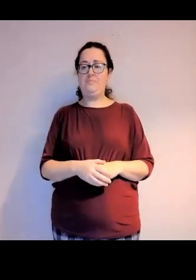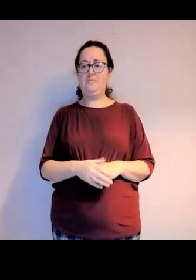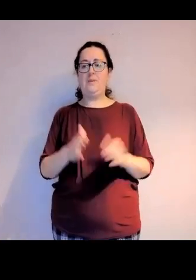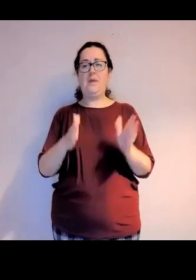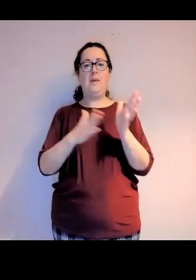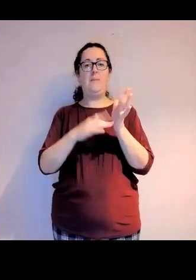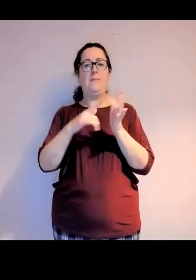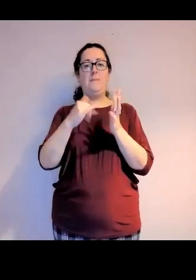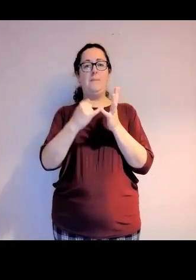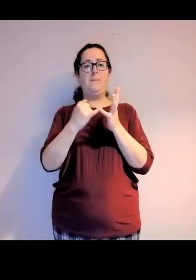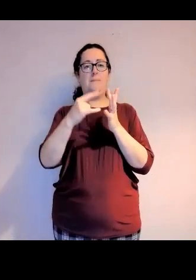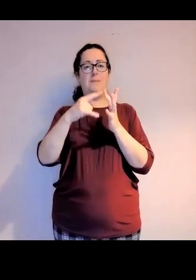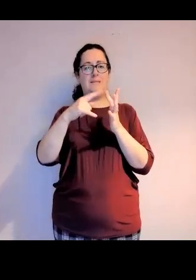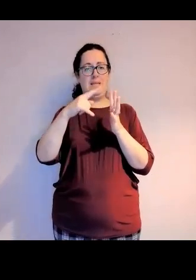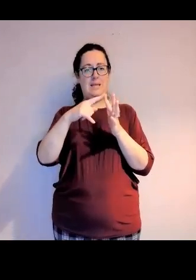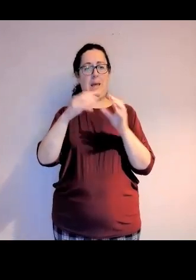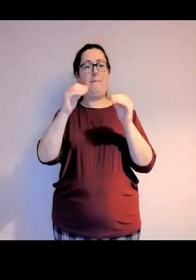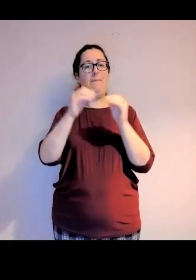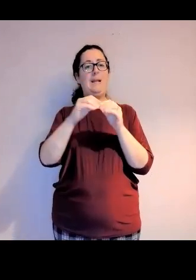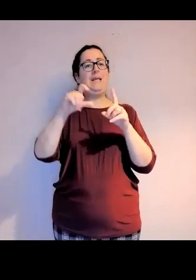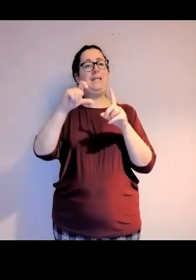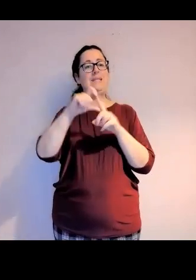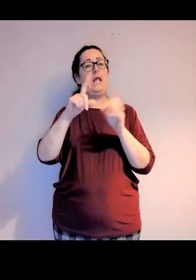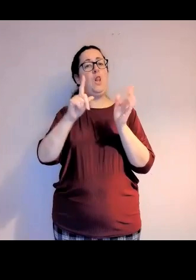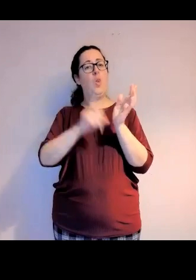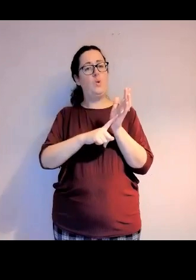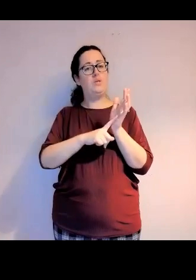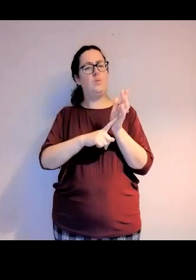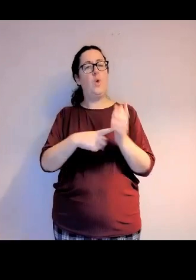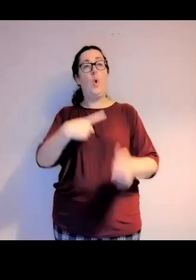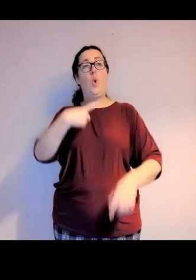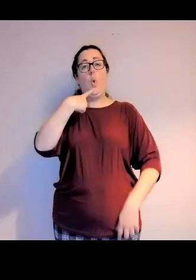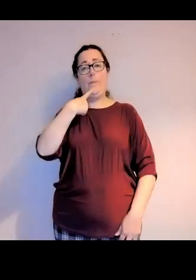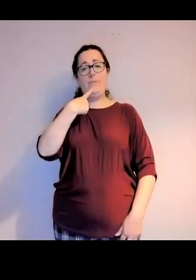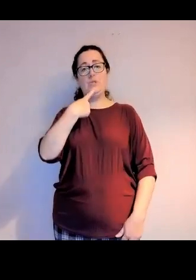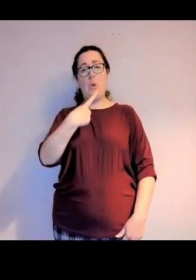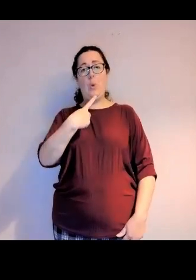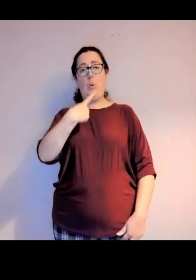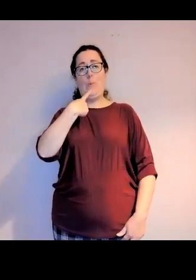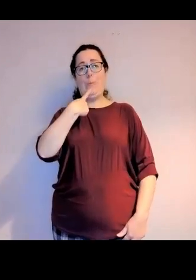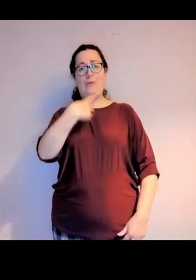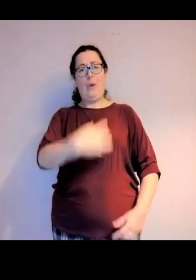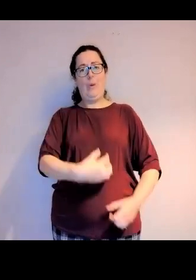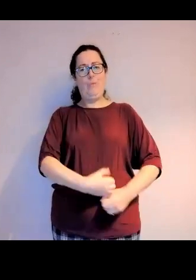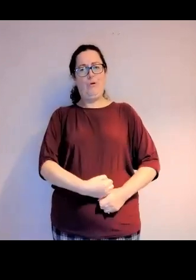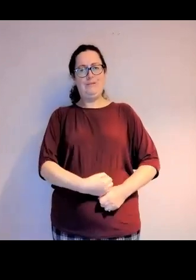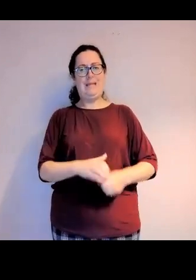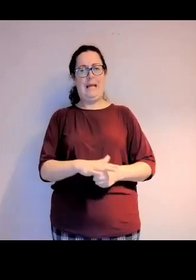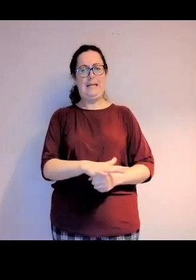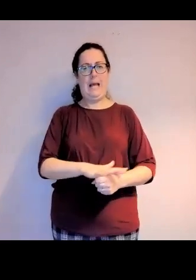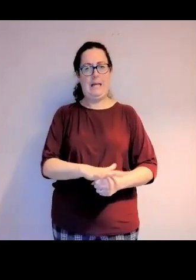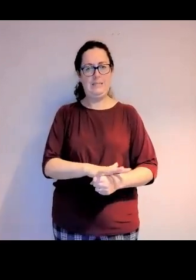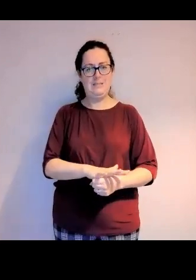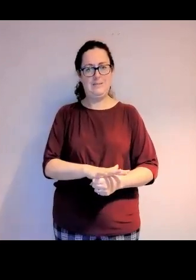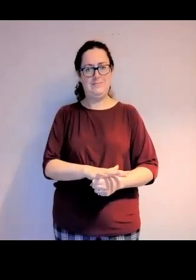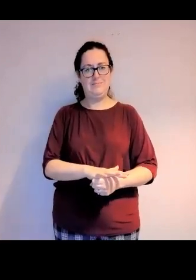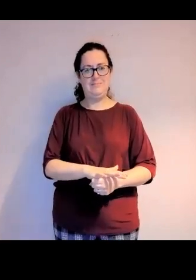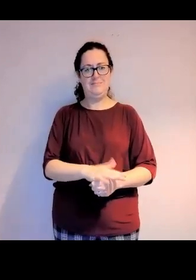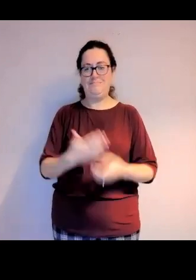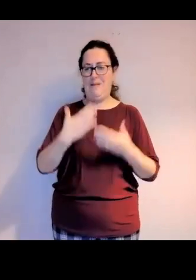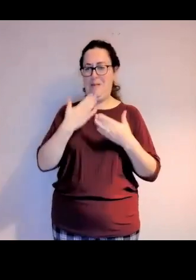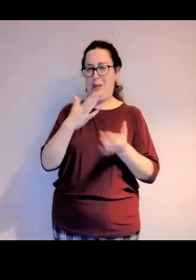Missy Billy D. Lewis with Oops, Prostate Gate. Thank you,